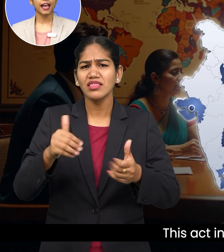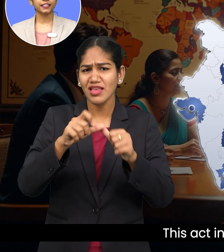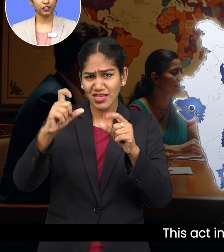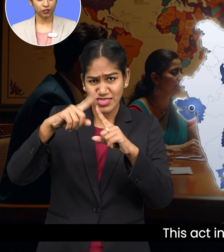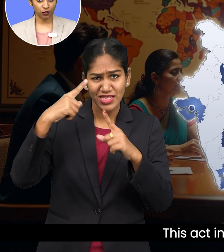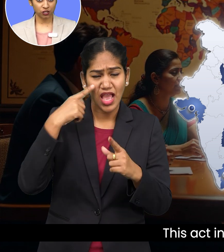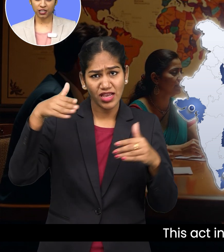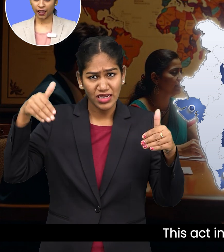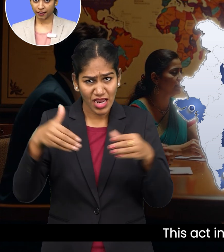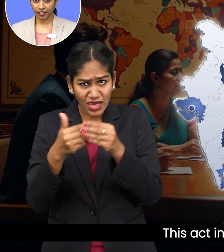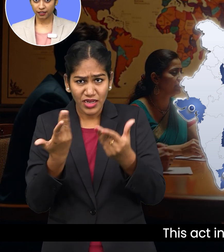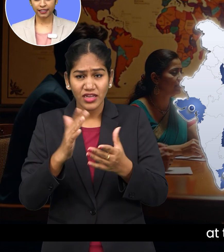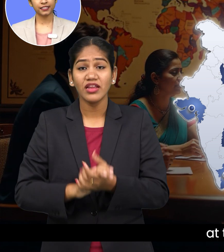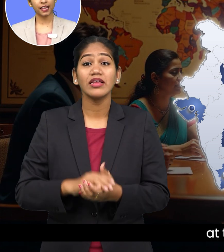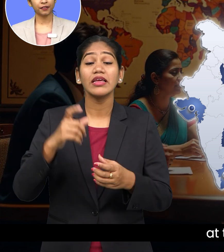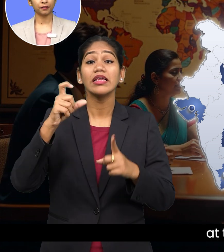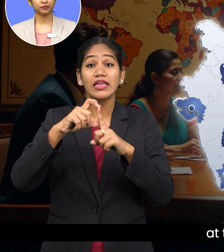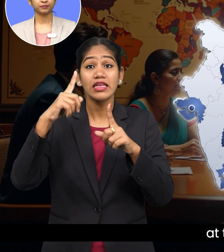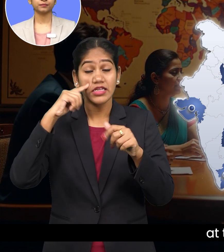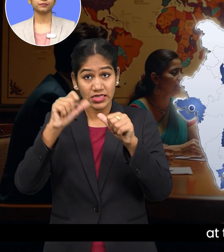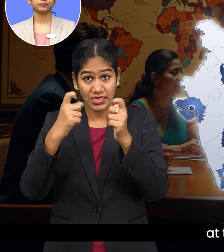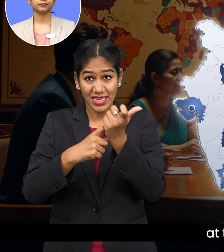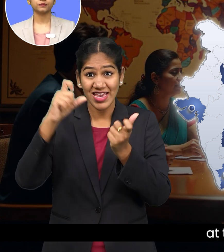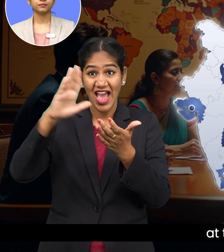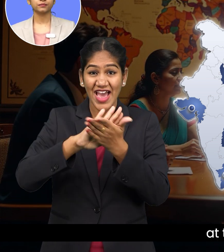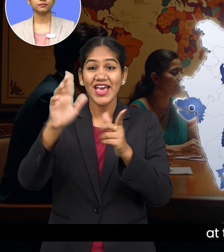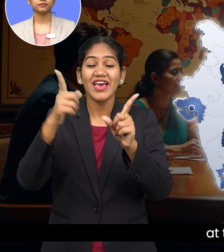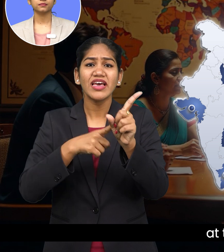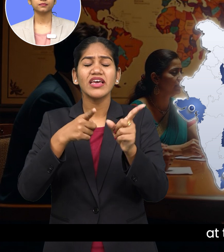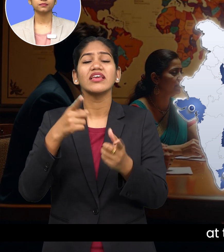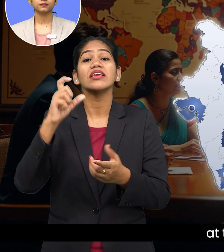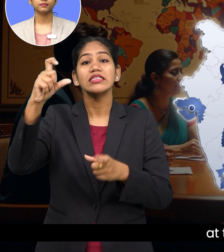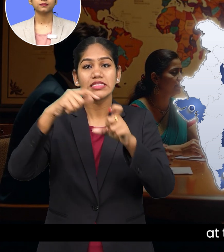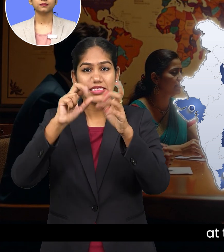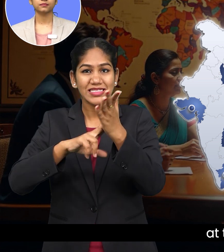This Act introduced hierarchy at the centre.